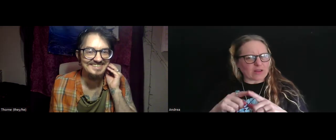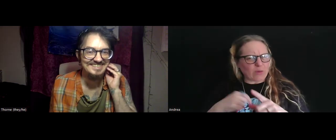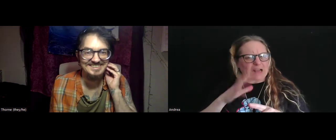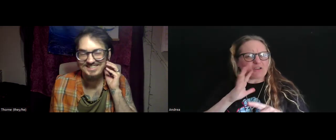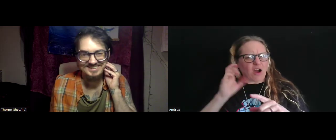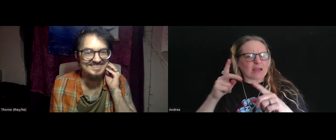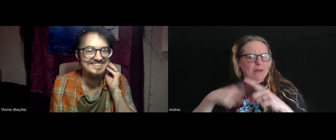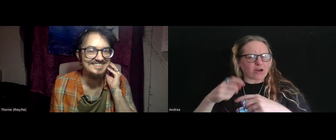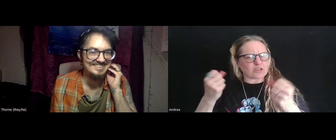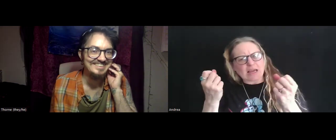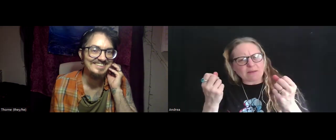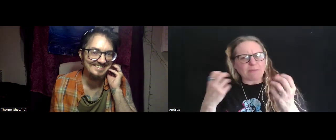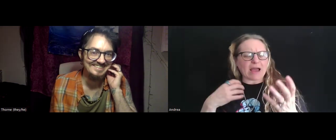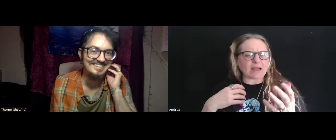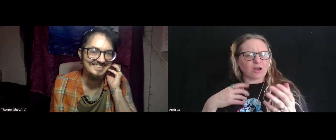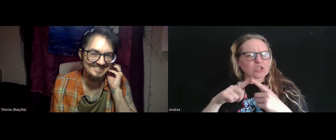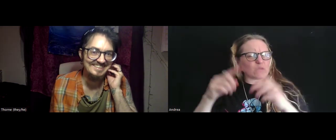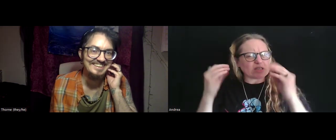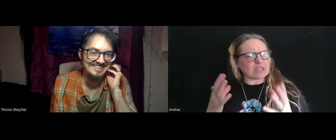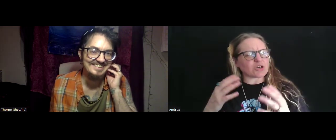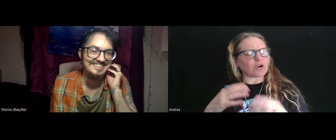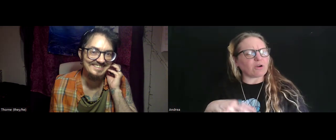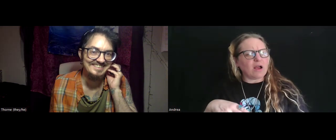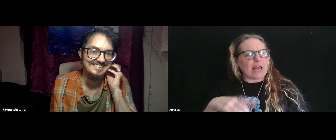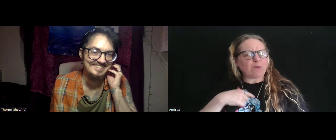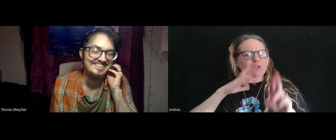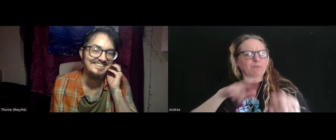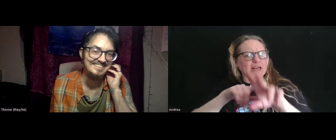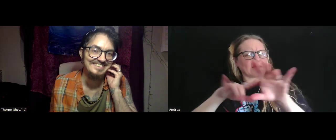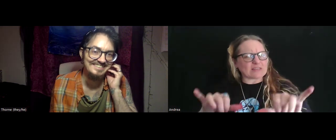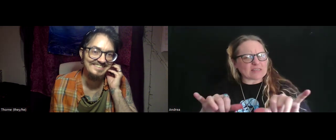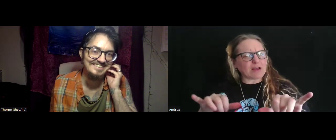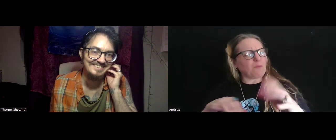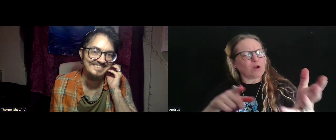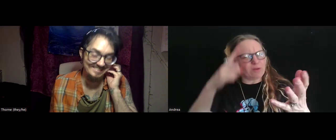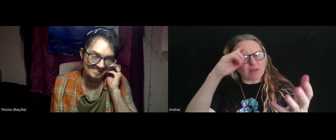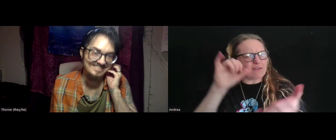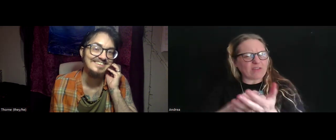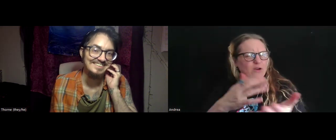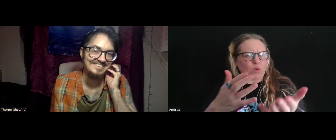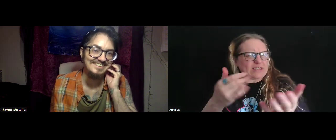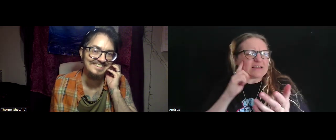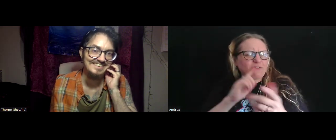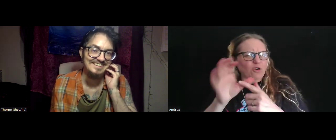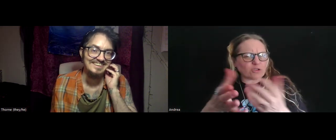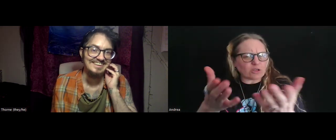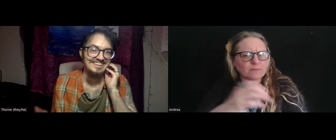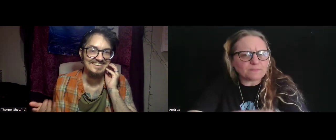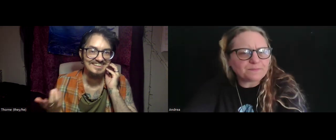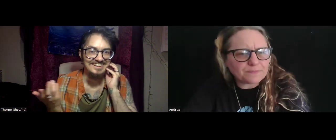were like talking back or signing back to the teacher and responding at the same time. What do you think of that? Or is that deaf culture?